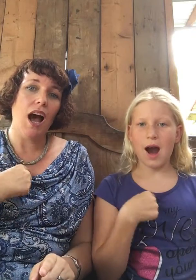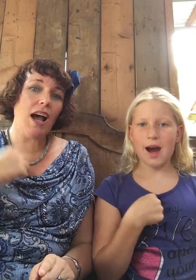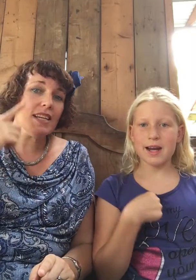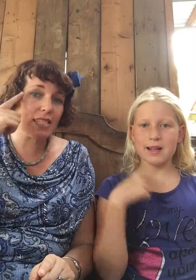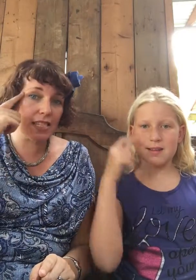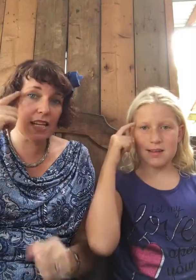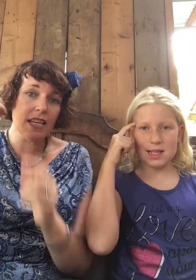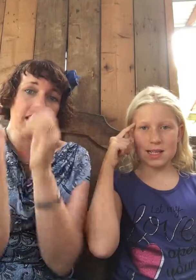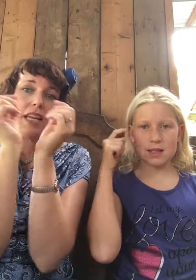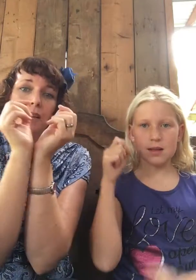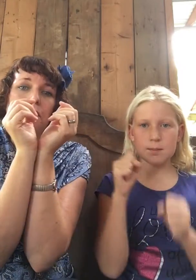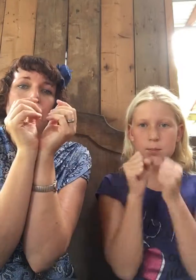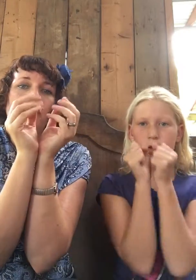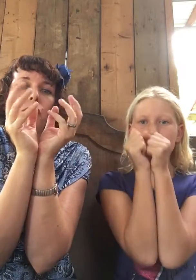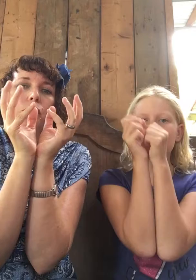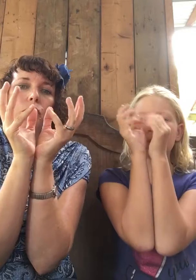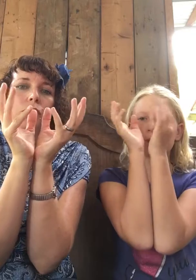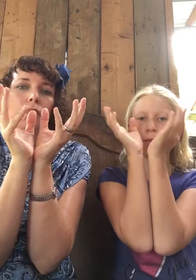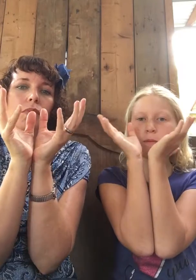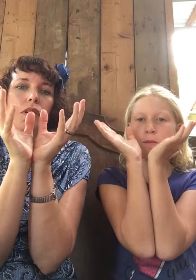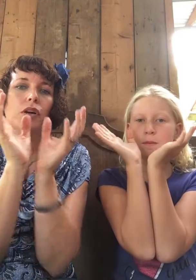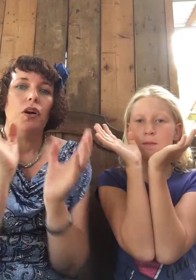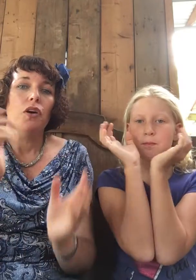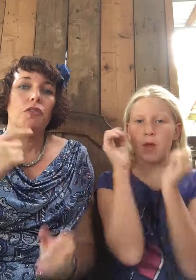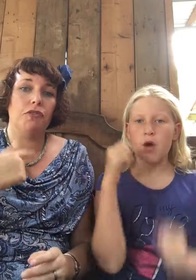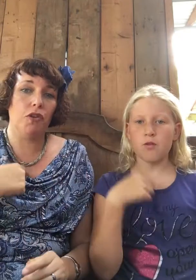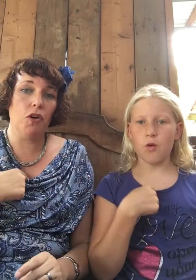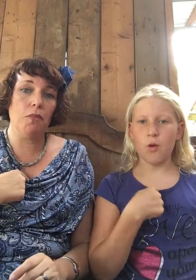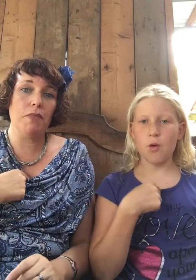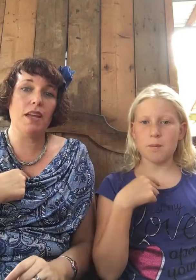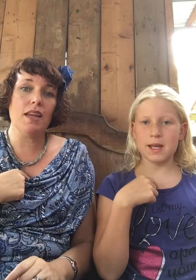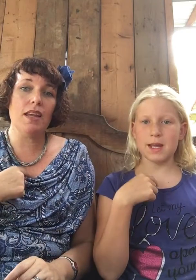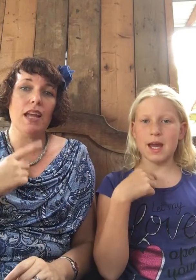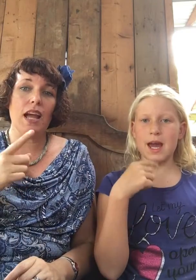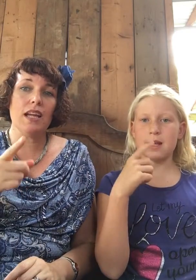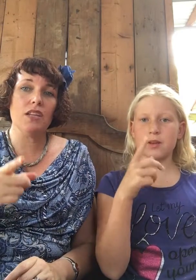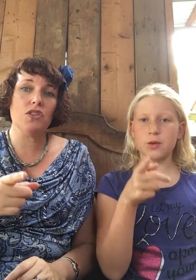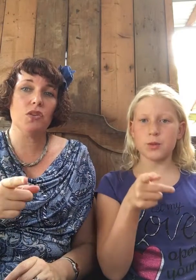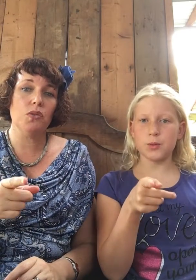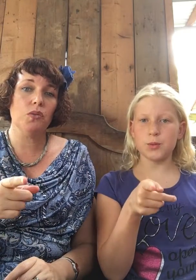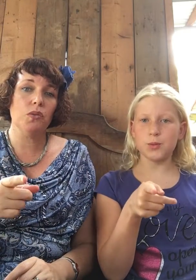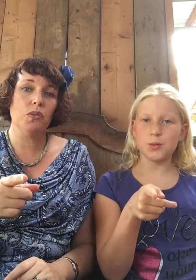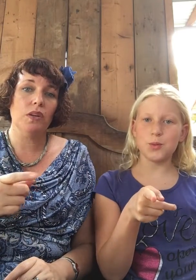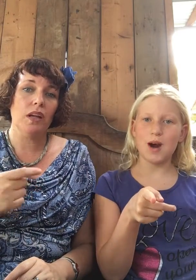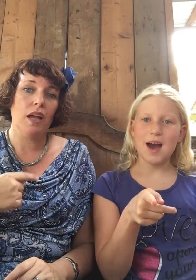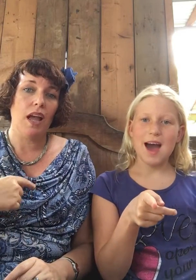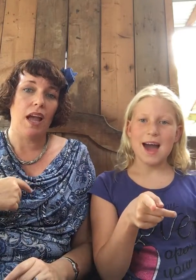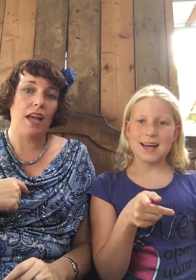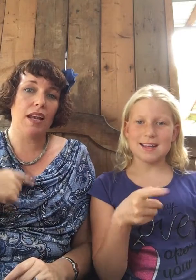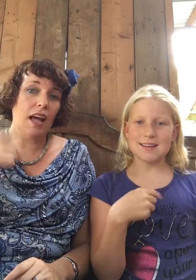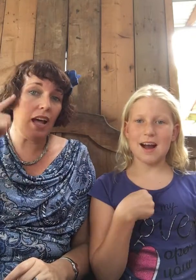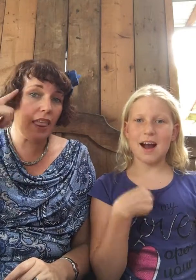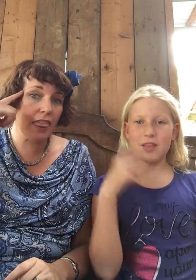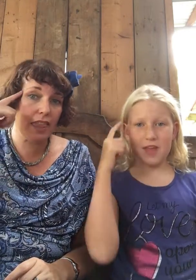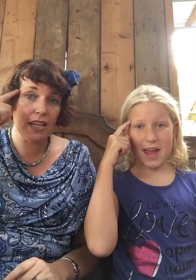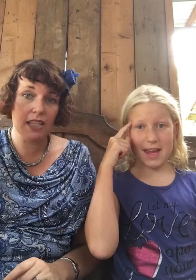I see them bloom for me and you, and I think